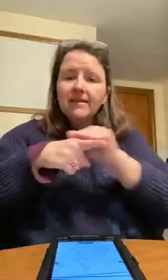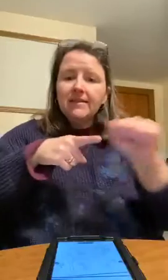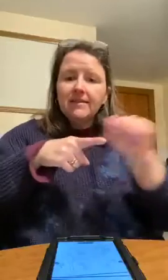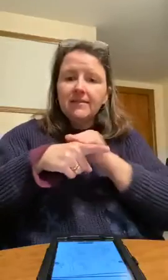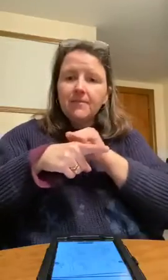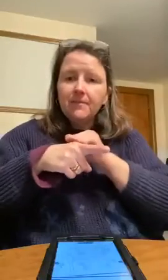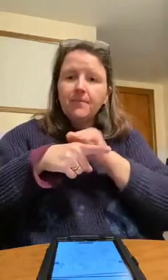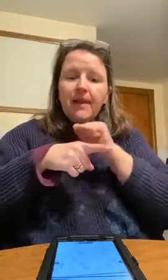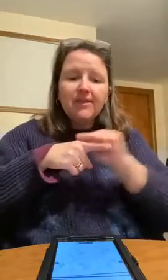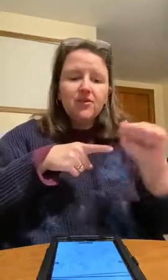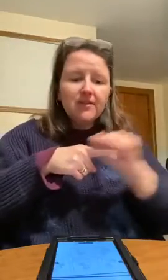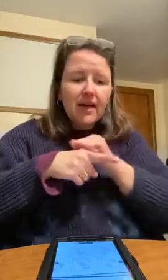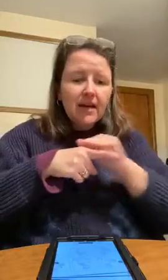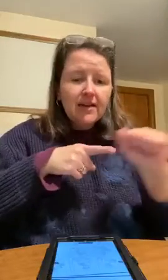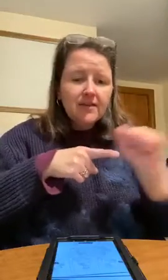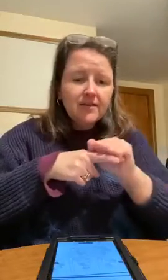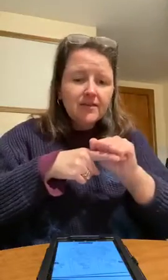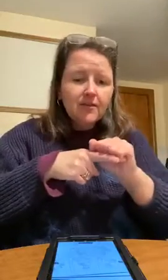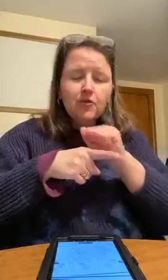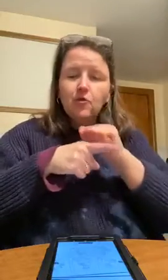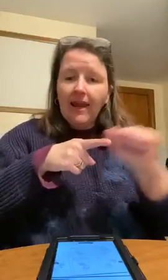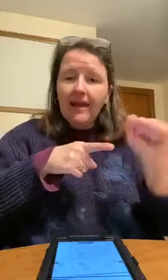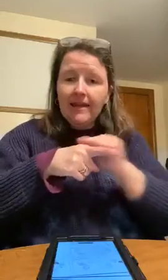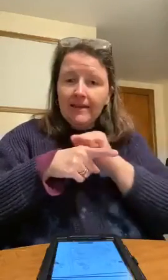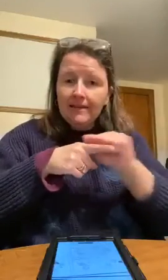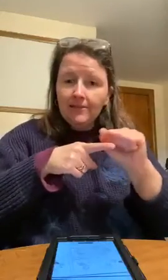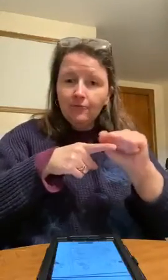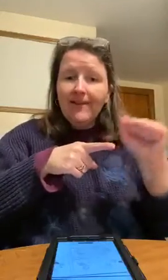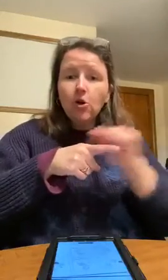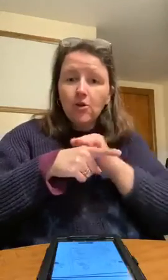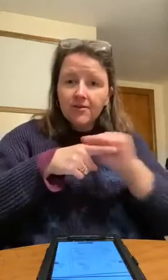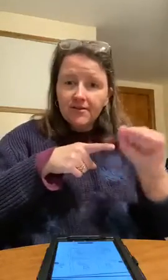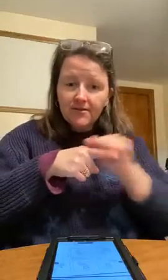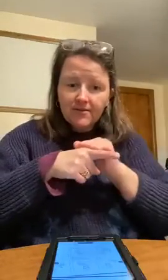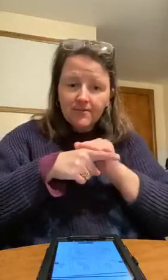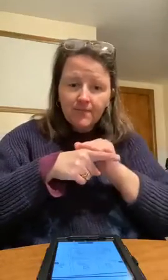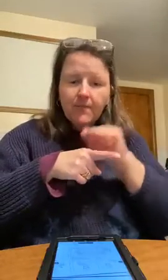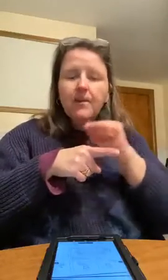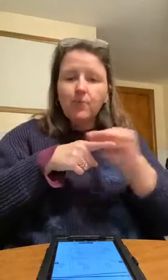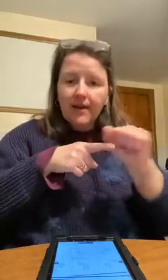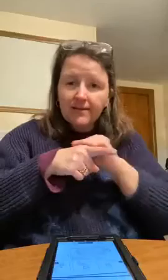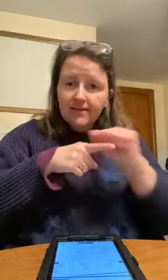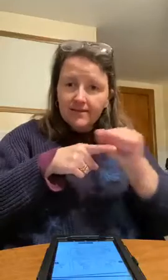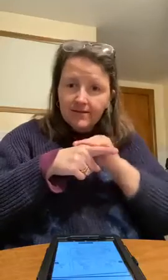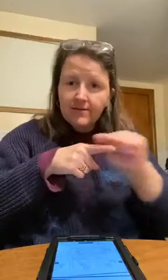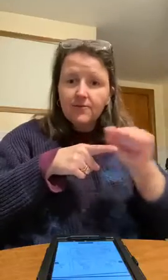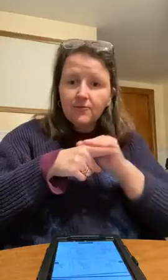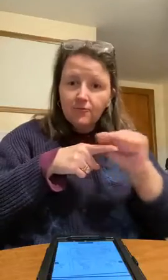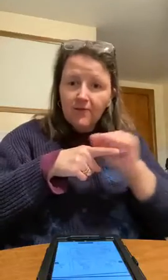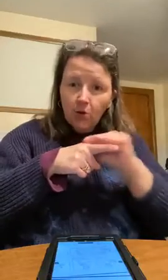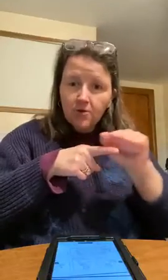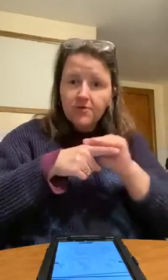Practice, exercise, train, rehearse. Practice, rehearse.